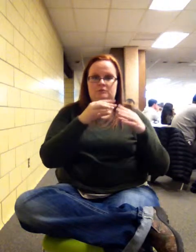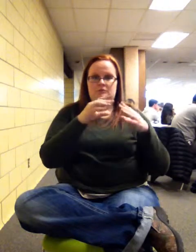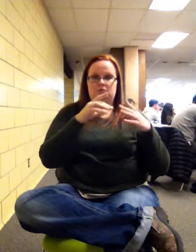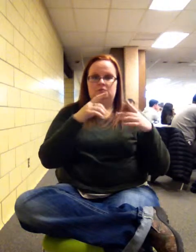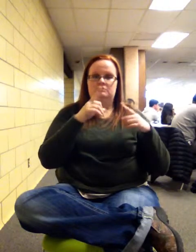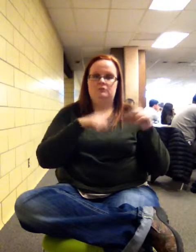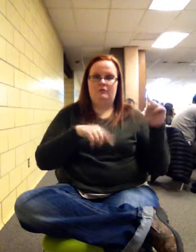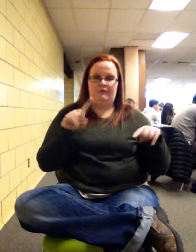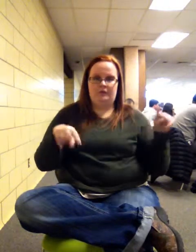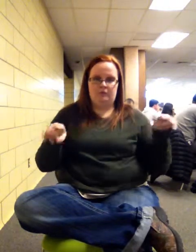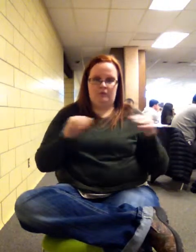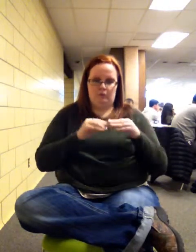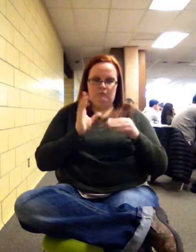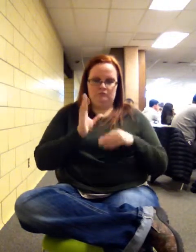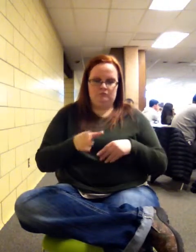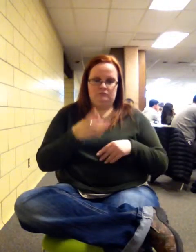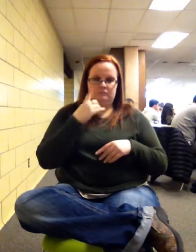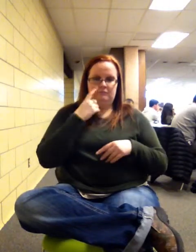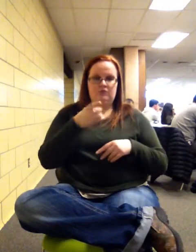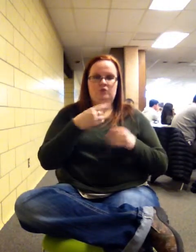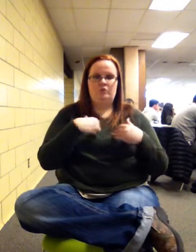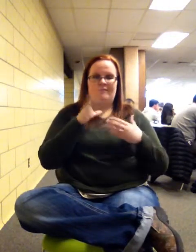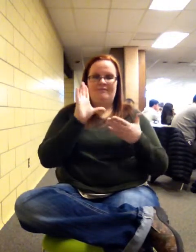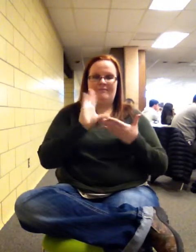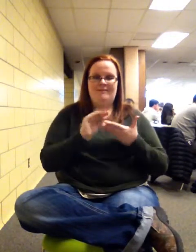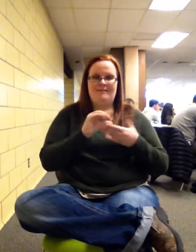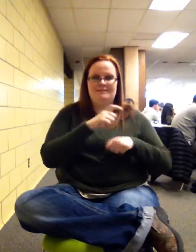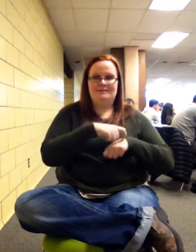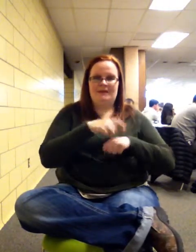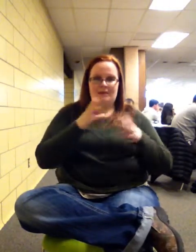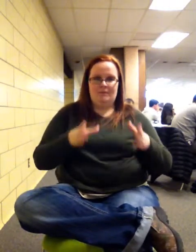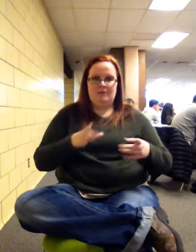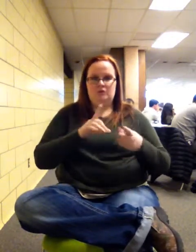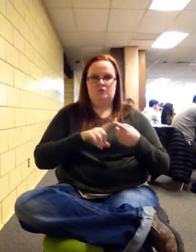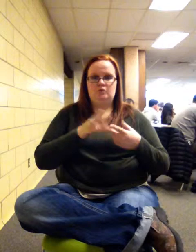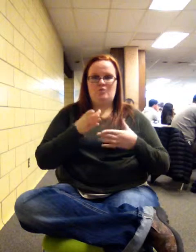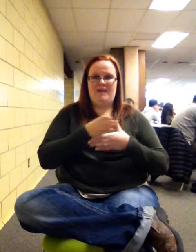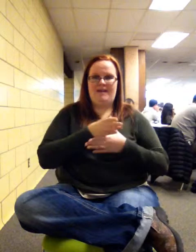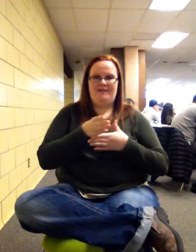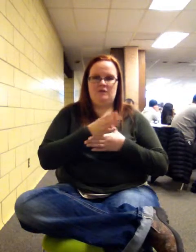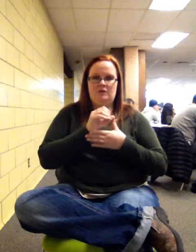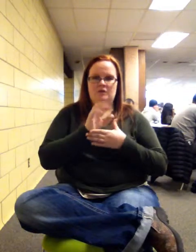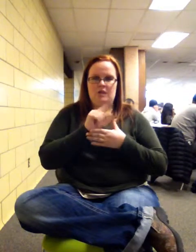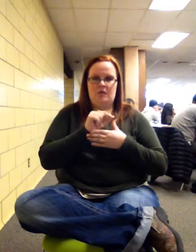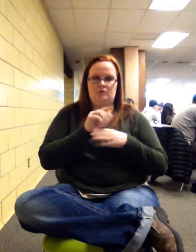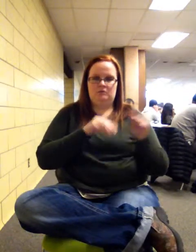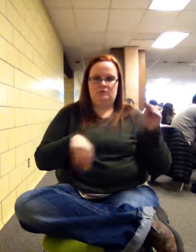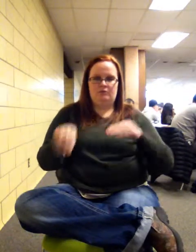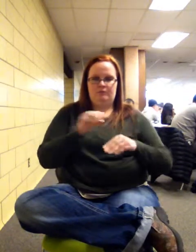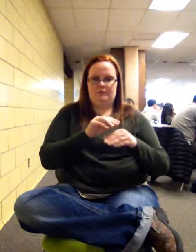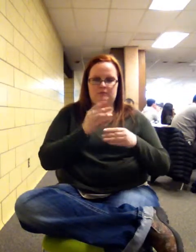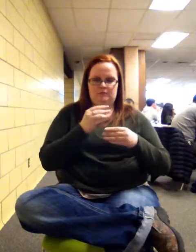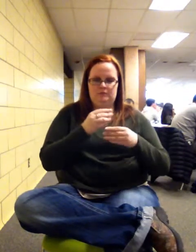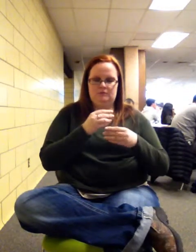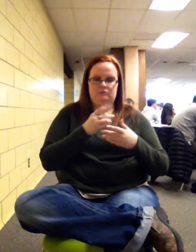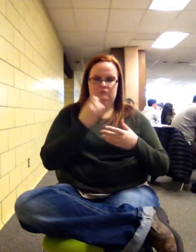Short-term interest rates are going to fluctuate more because you have less time period to average those movements of inflation out. If you go lock yourself